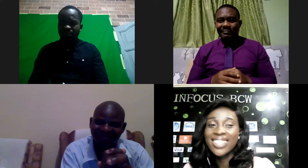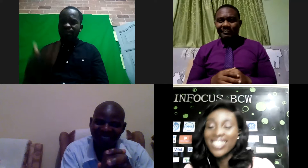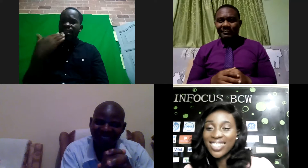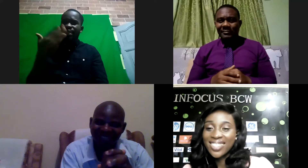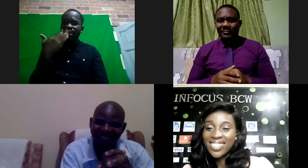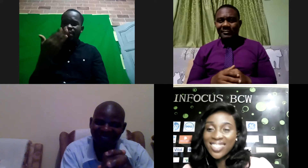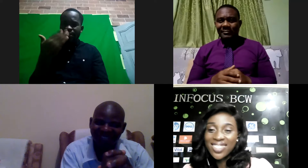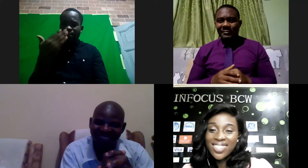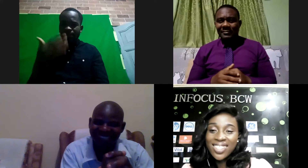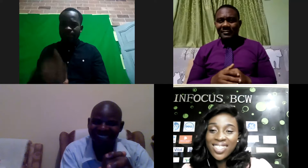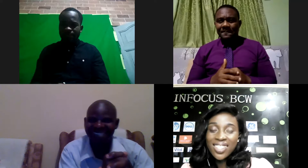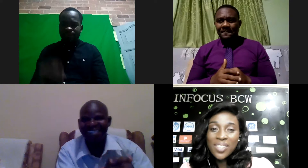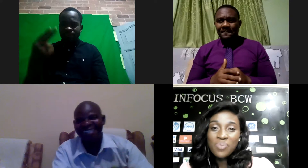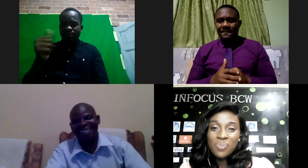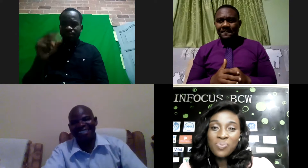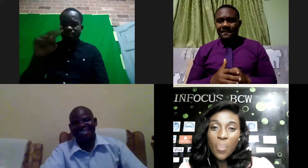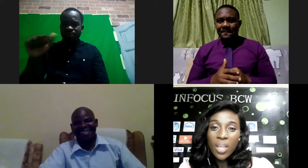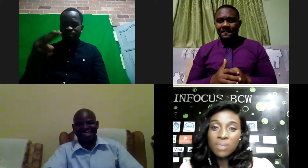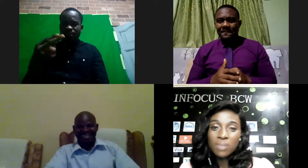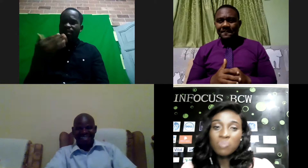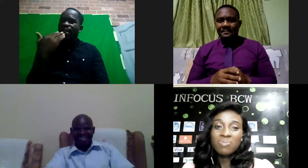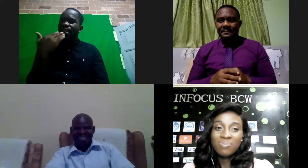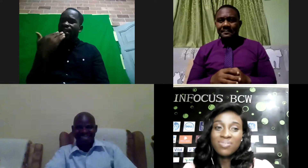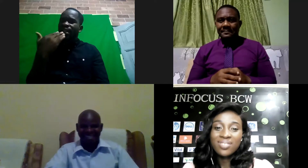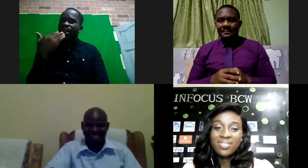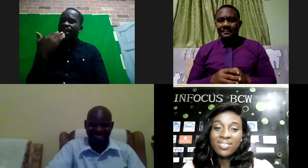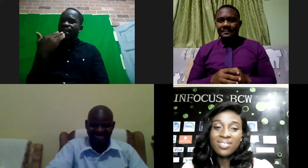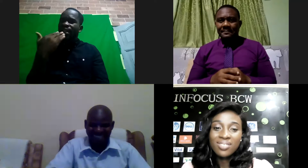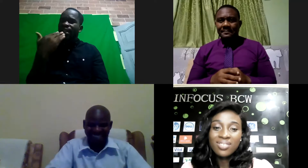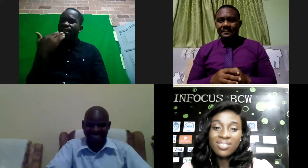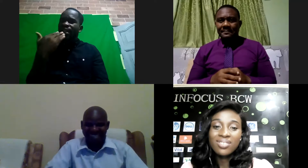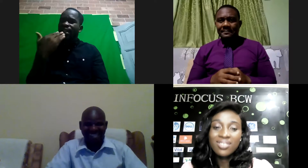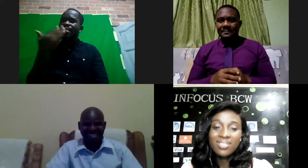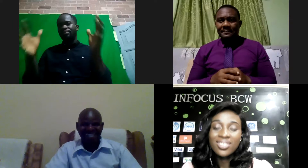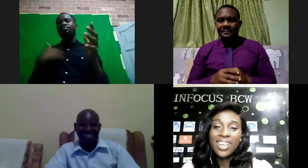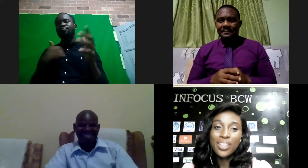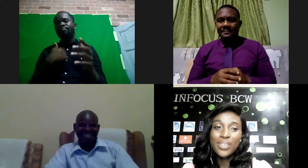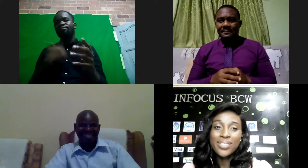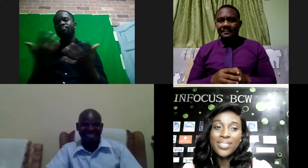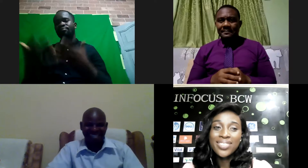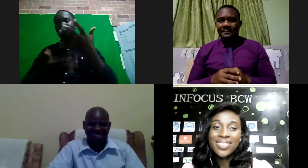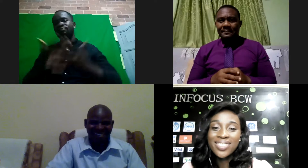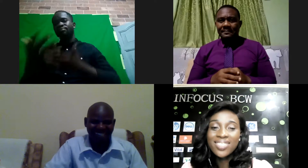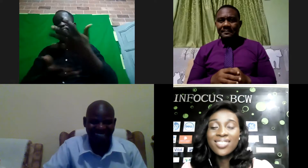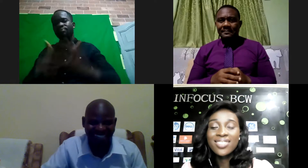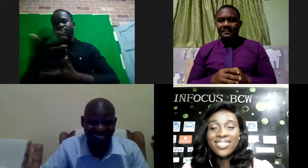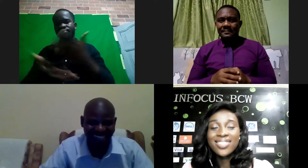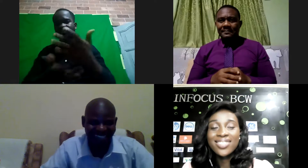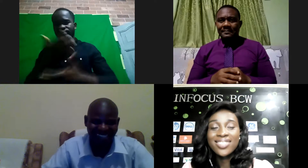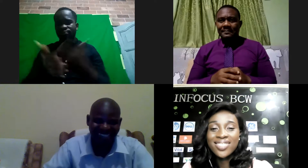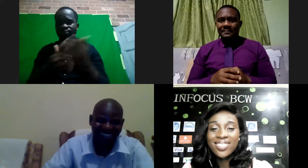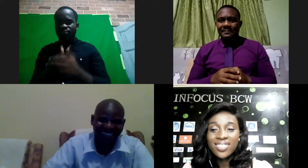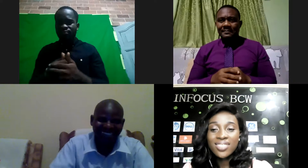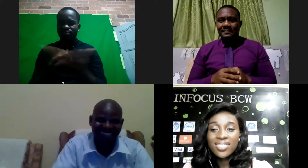Hannah. Thank you very much. I really enjoyed the session, and I hope to be here tomorrow by